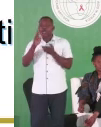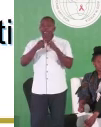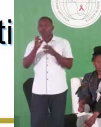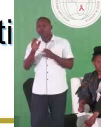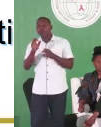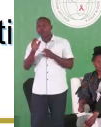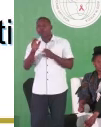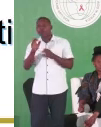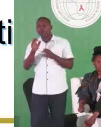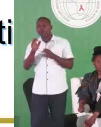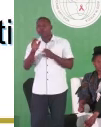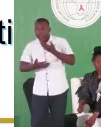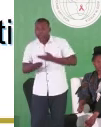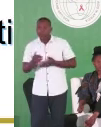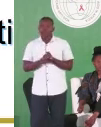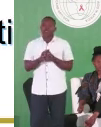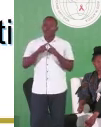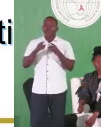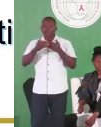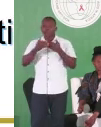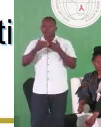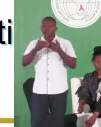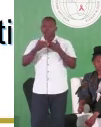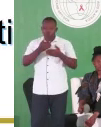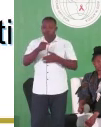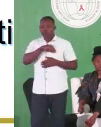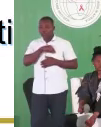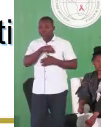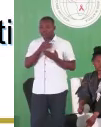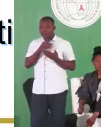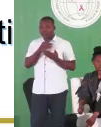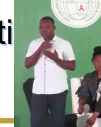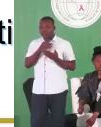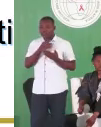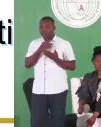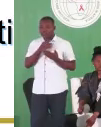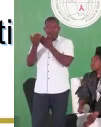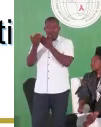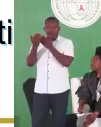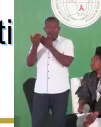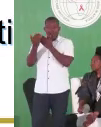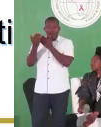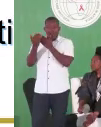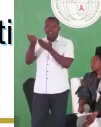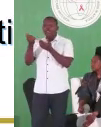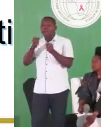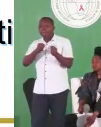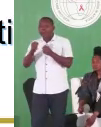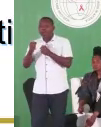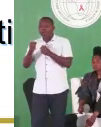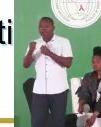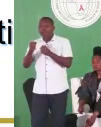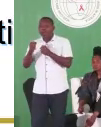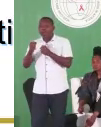births. The process criteria are also different. If you remember in the previous slide, we were talking about 95, but for path to